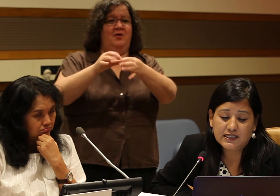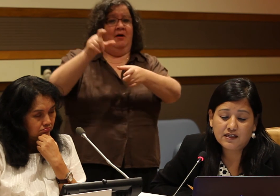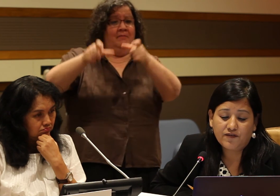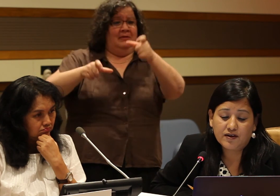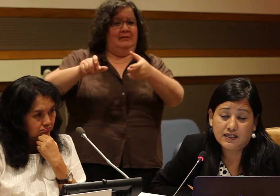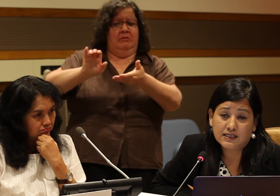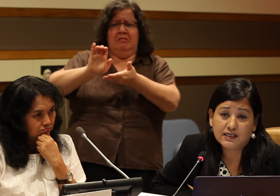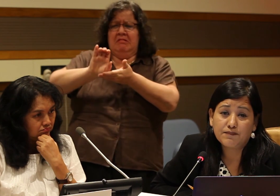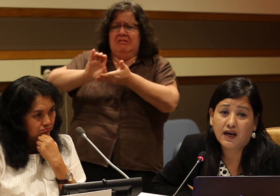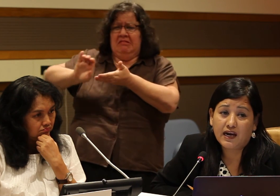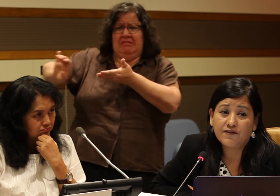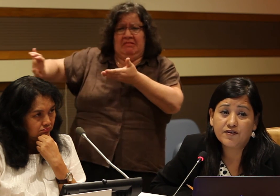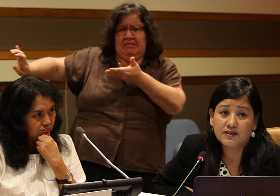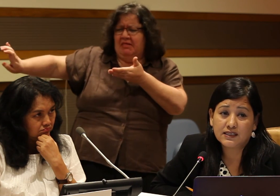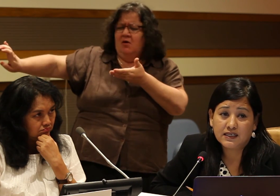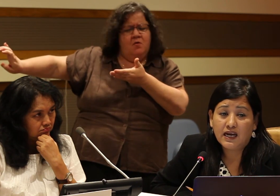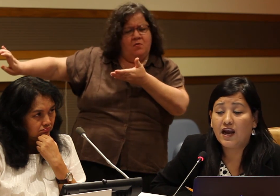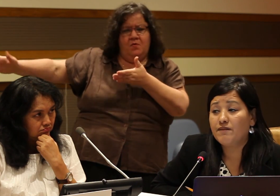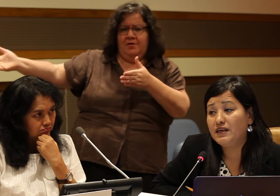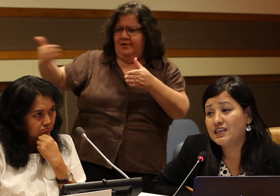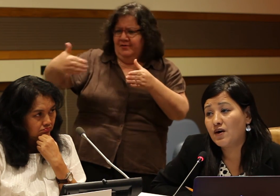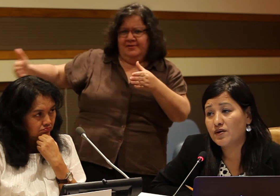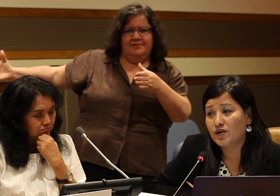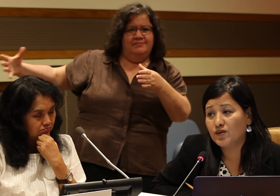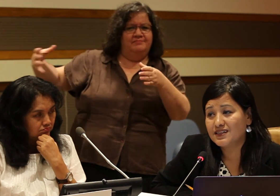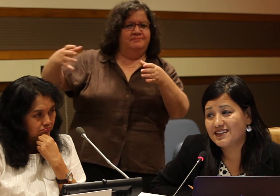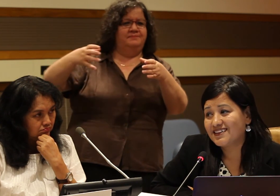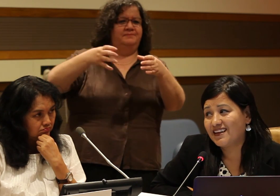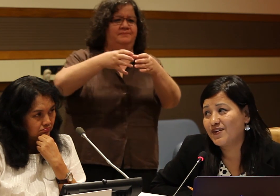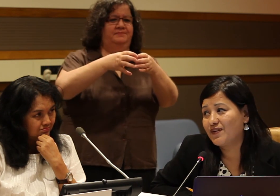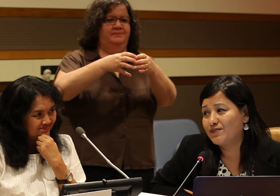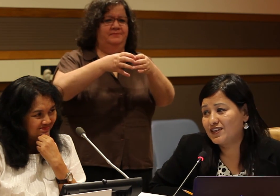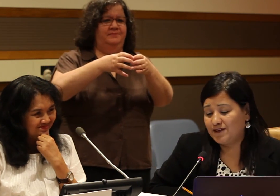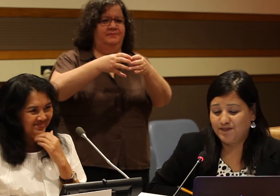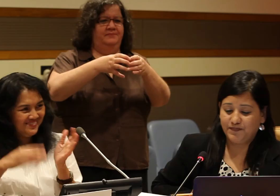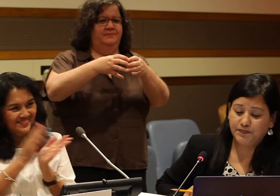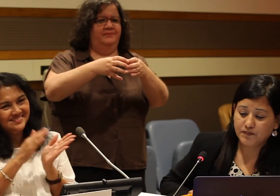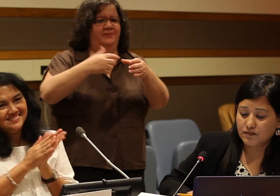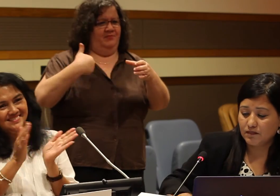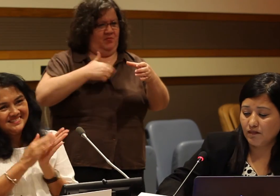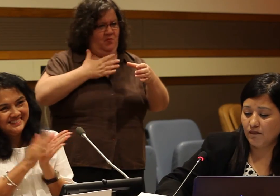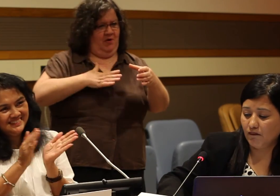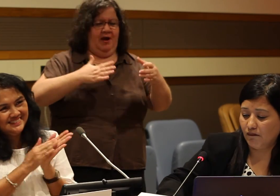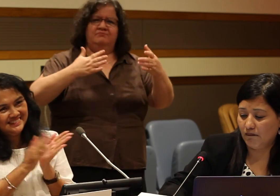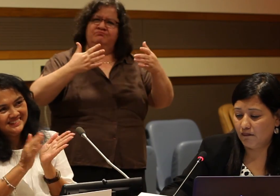to reach the furthest behind first and meet our goals. Thank you very much.